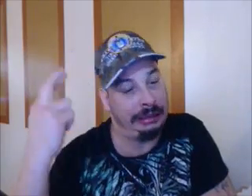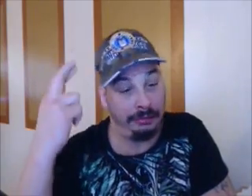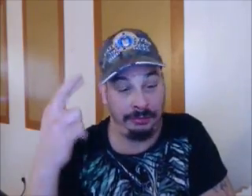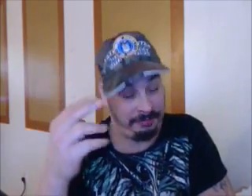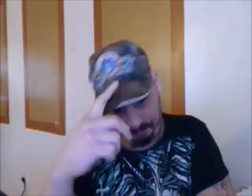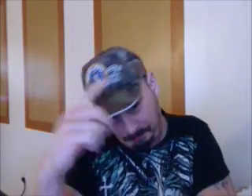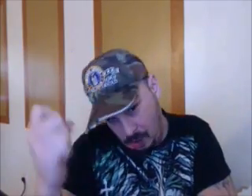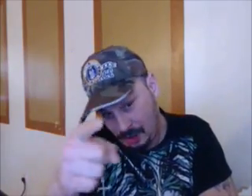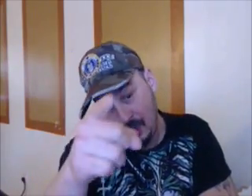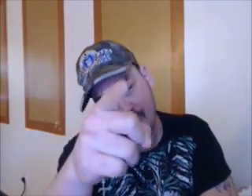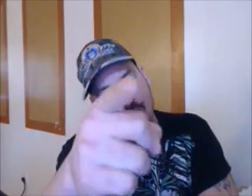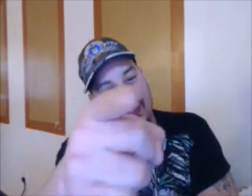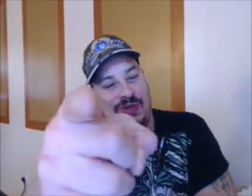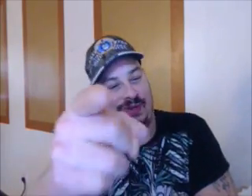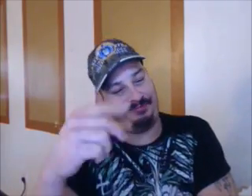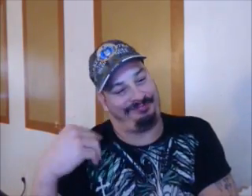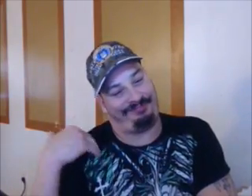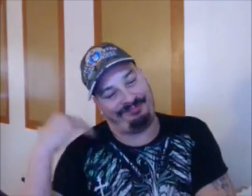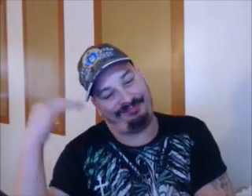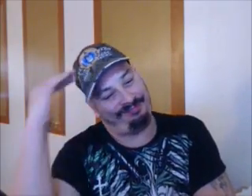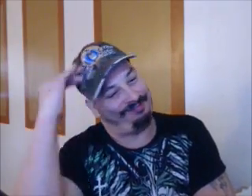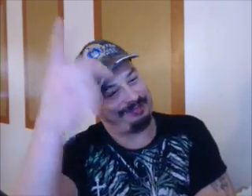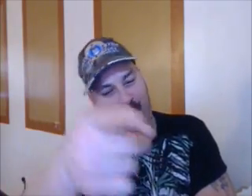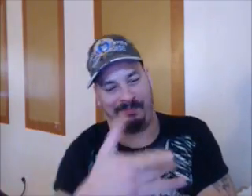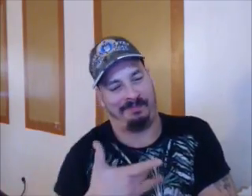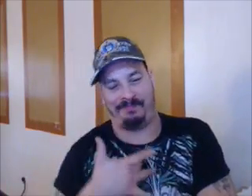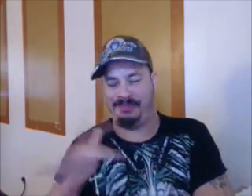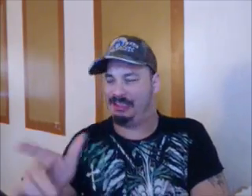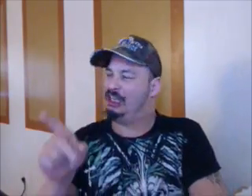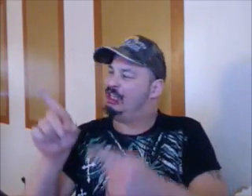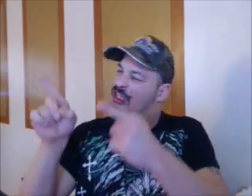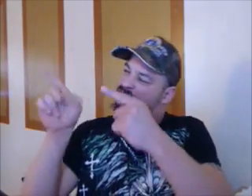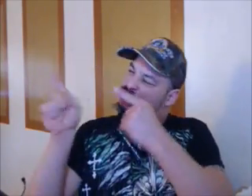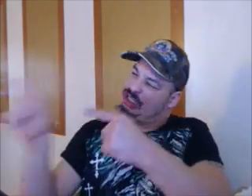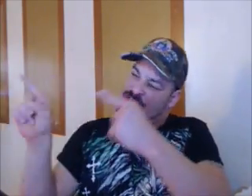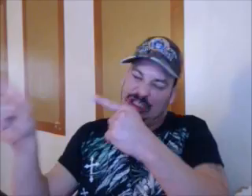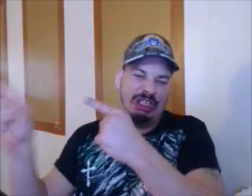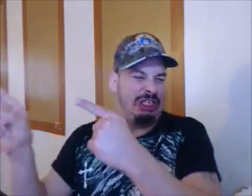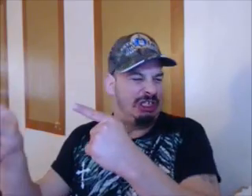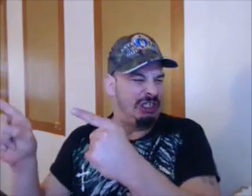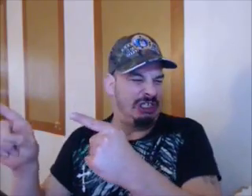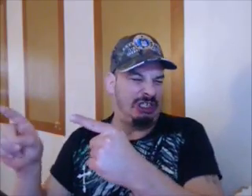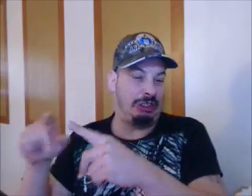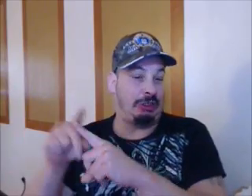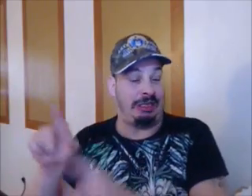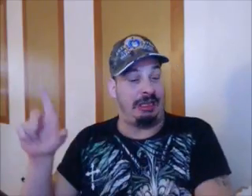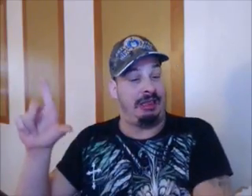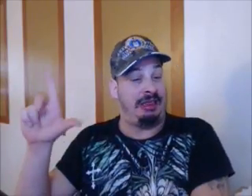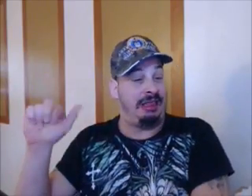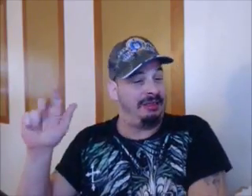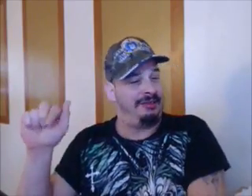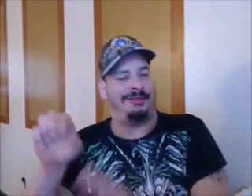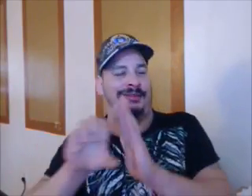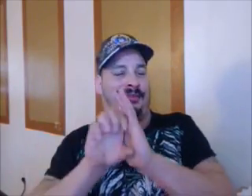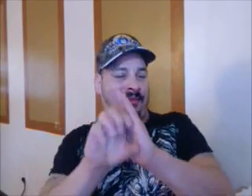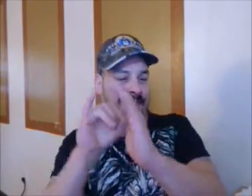Now, I must highlight that whilst bail is inquisitorial and whilst